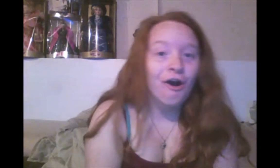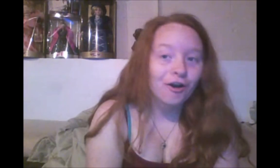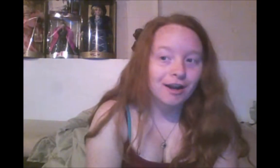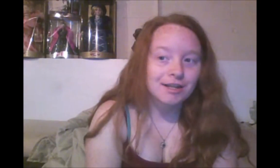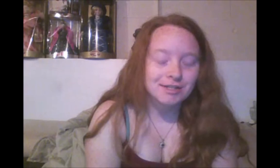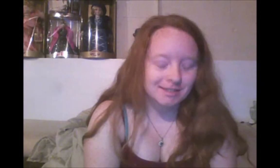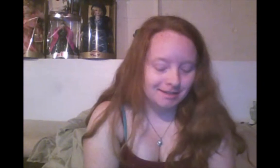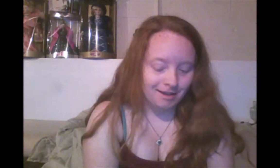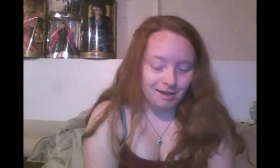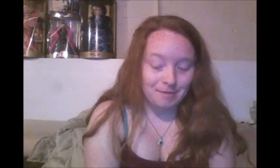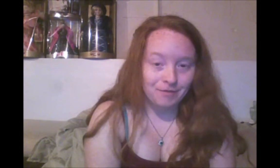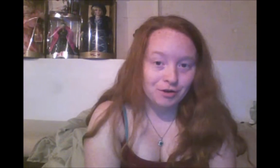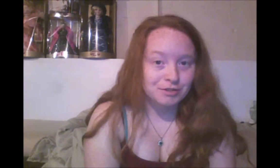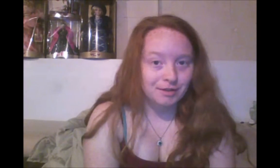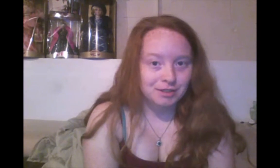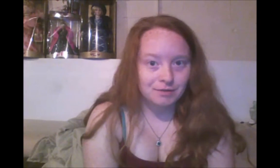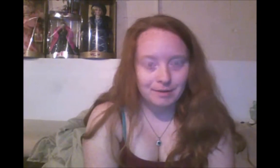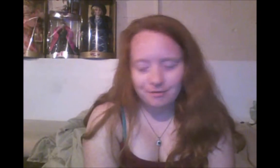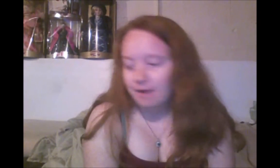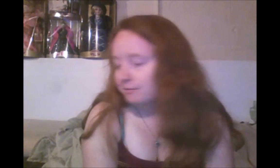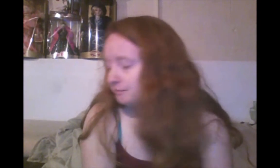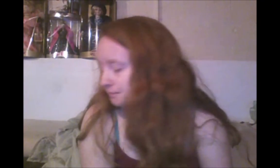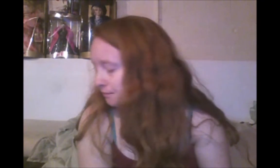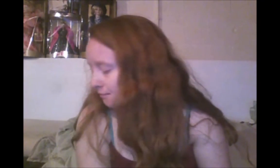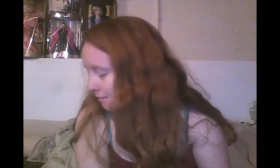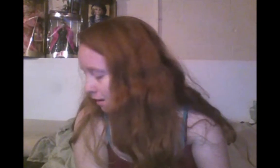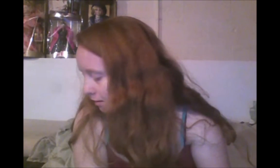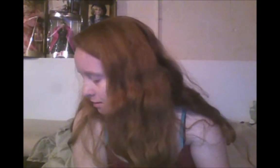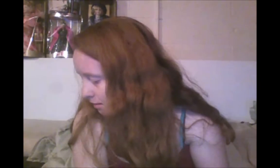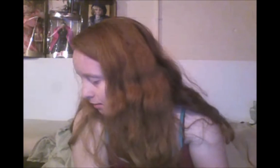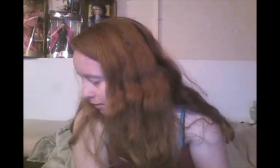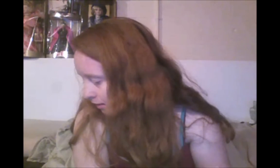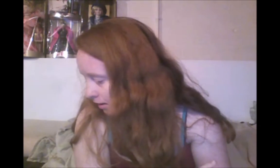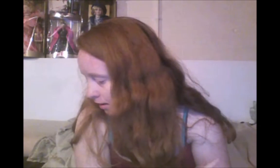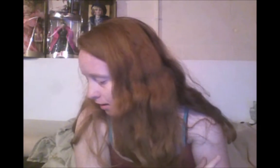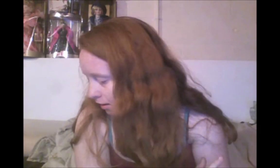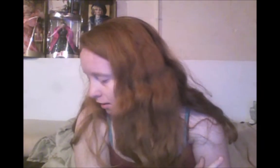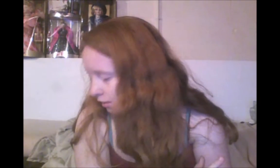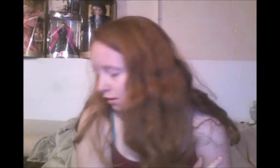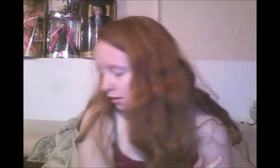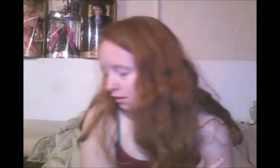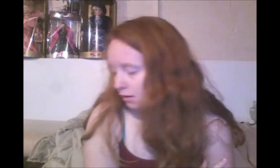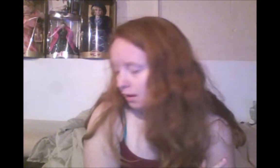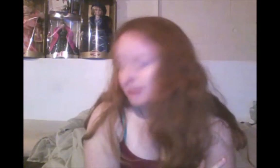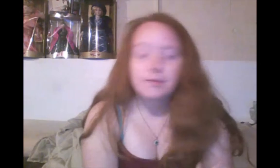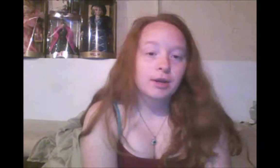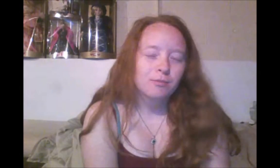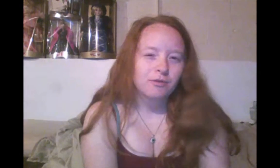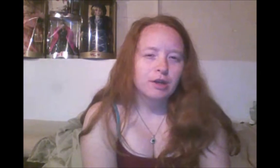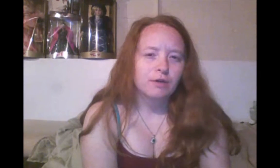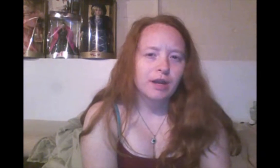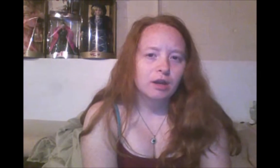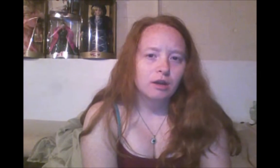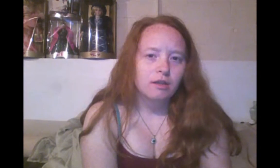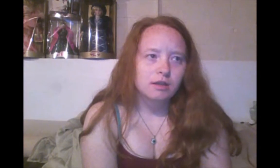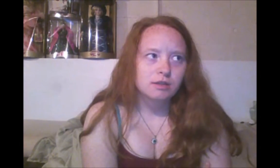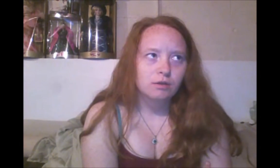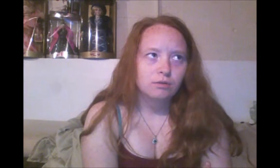It's not hard. It's just my fingers don't like to cooperate. So, I did my number video, right? I think so. Yeah,